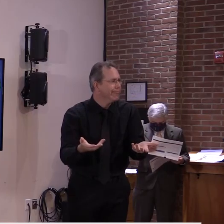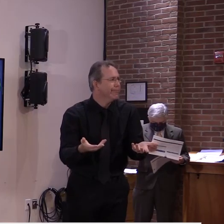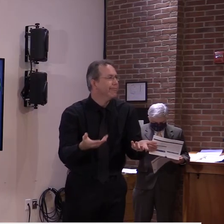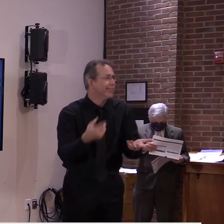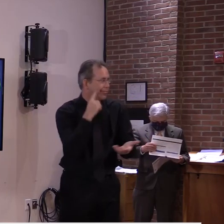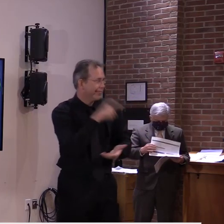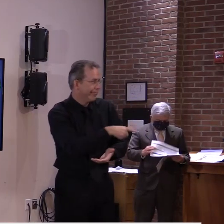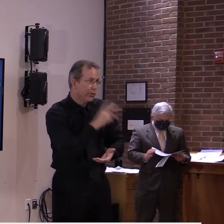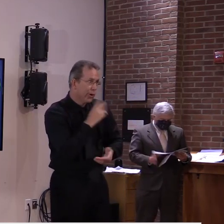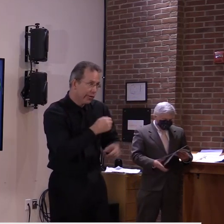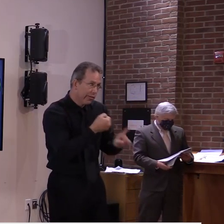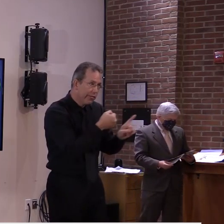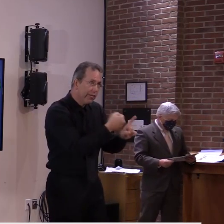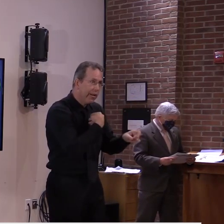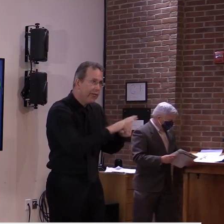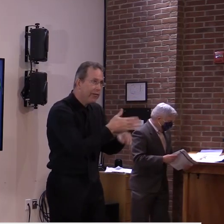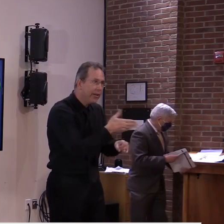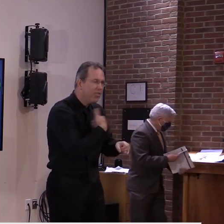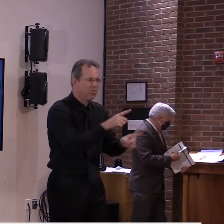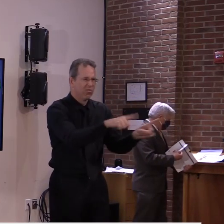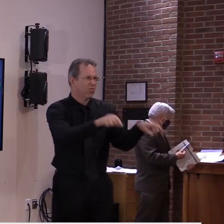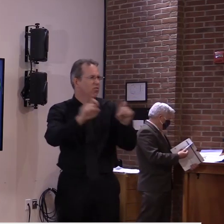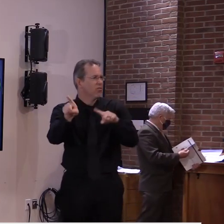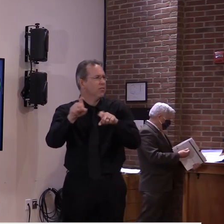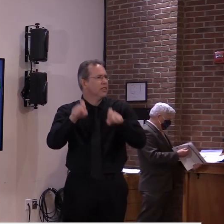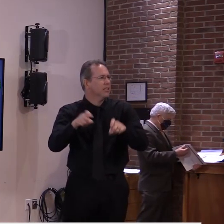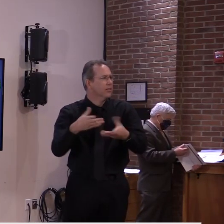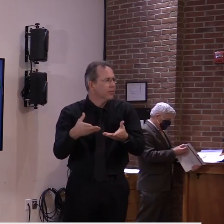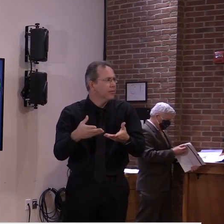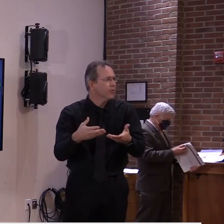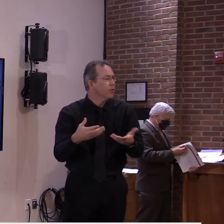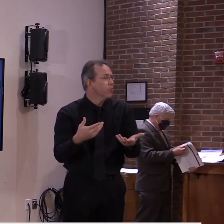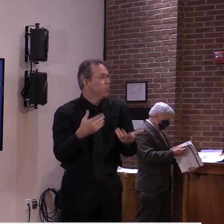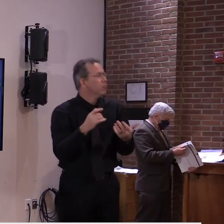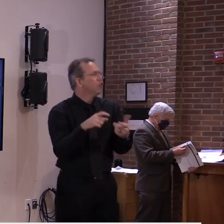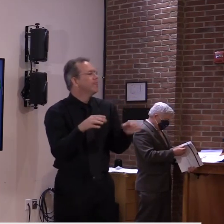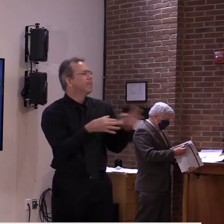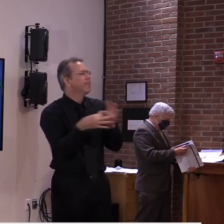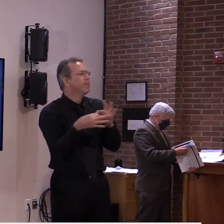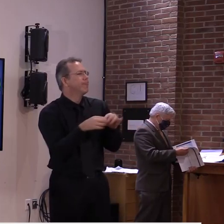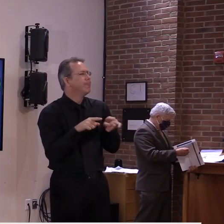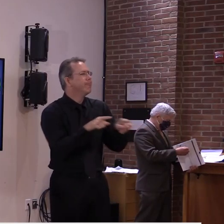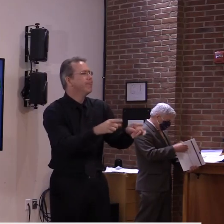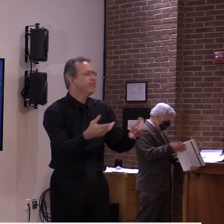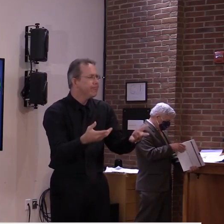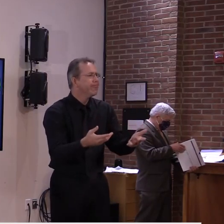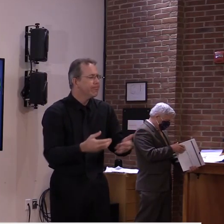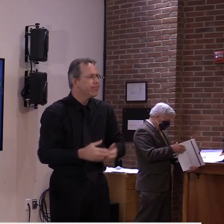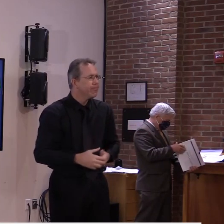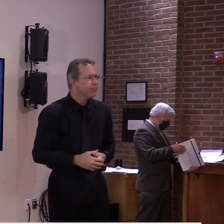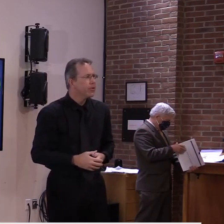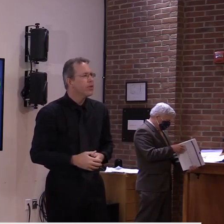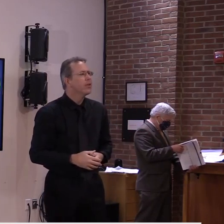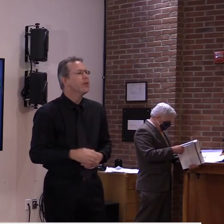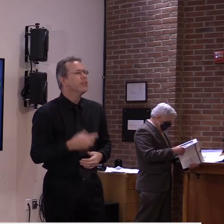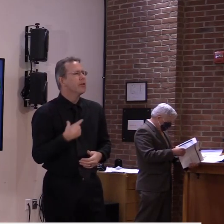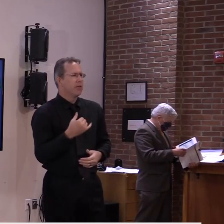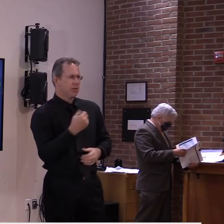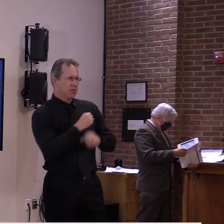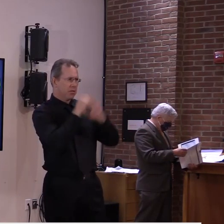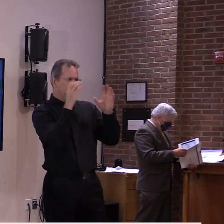the population that this might be a good time to get some testing, especially if you've been in social gatherings and things of that